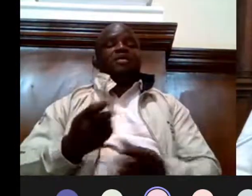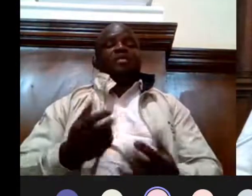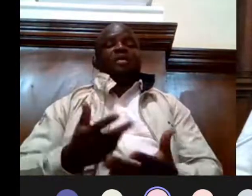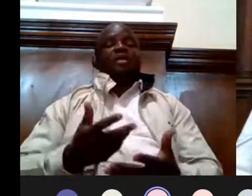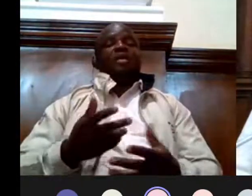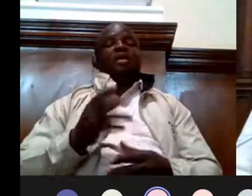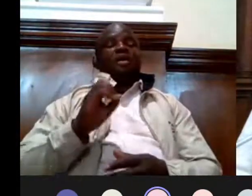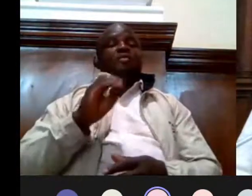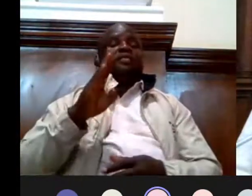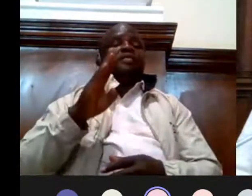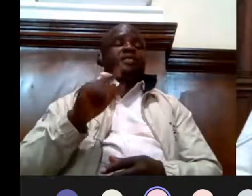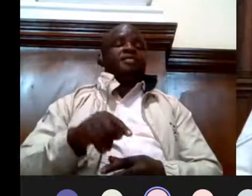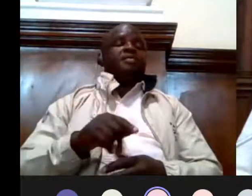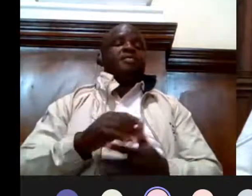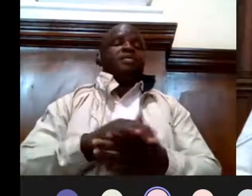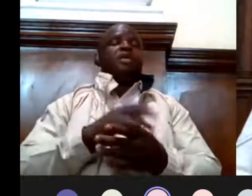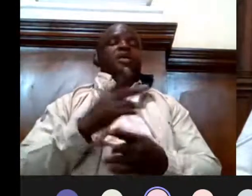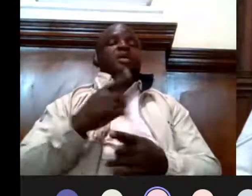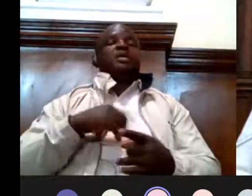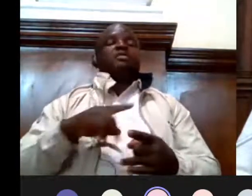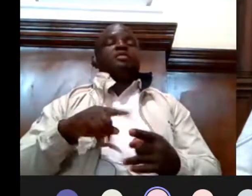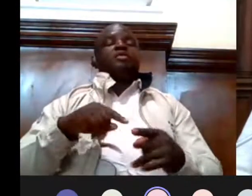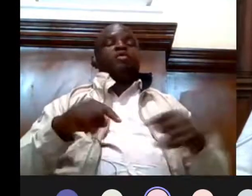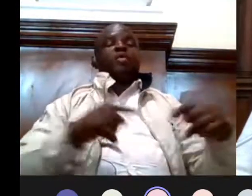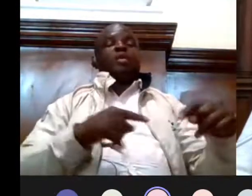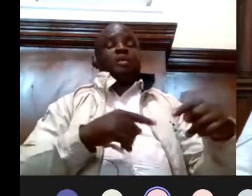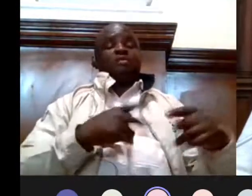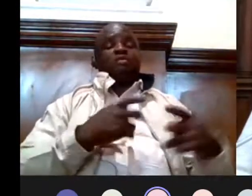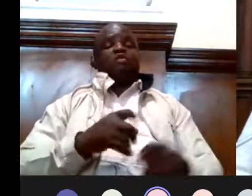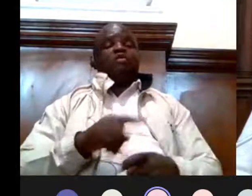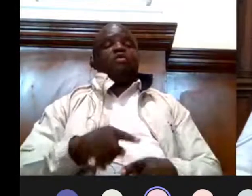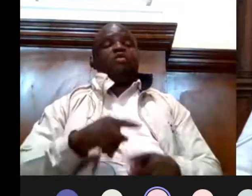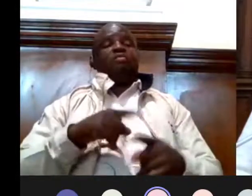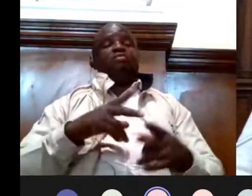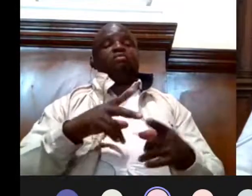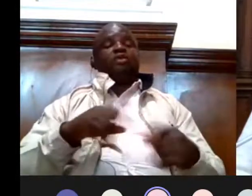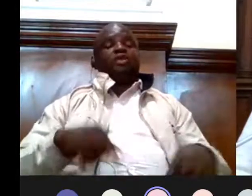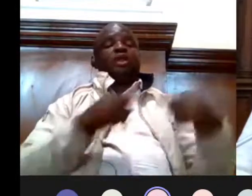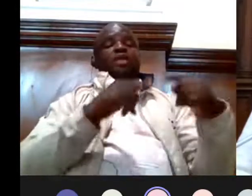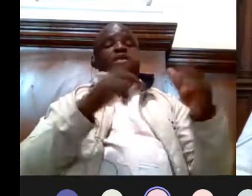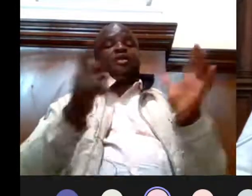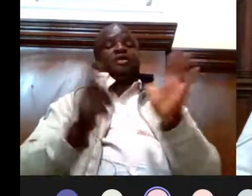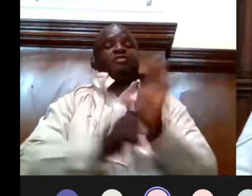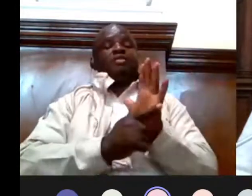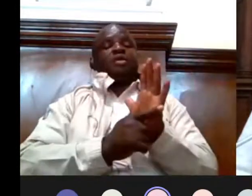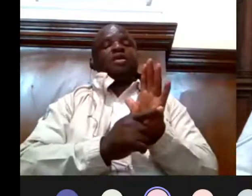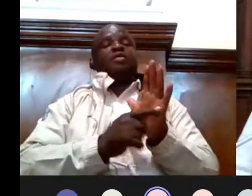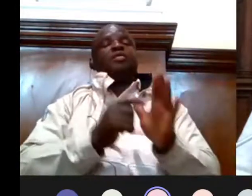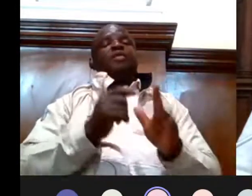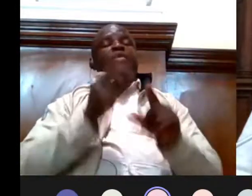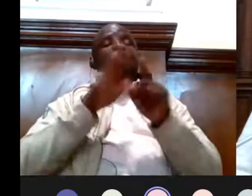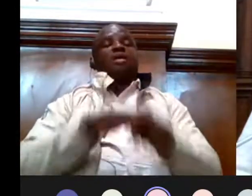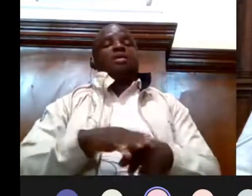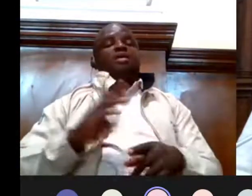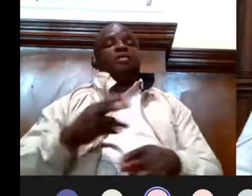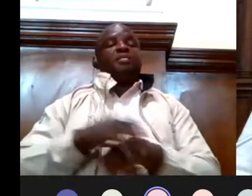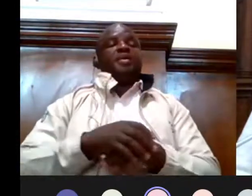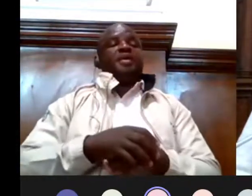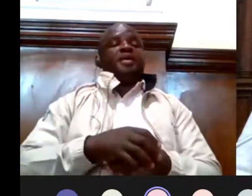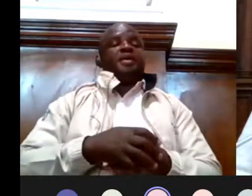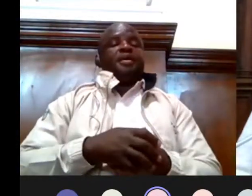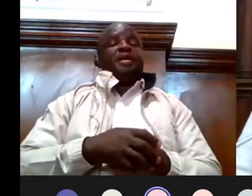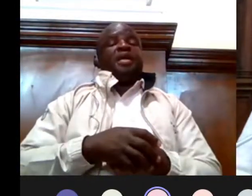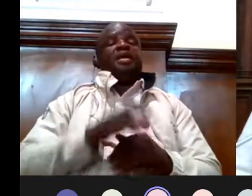Bloemfontein against the extension of reference books to women. Shelt Matlaike was